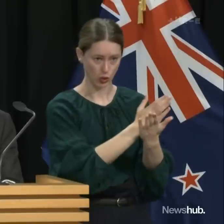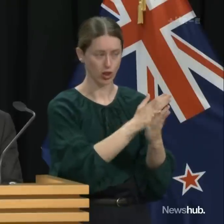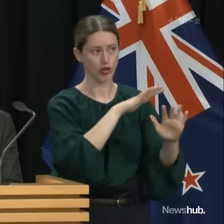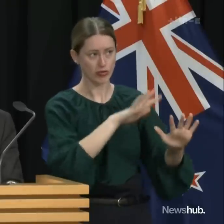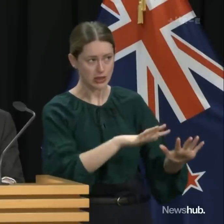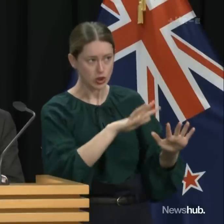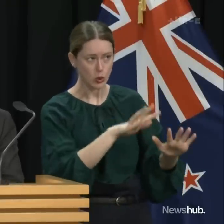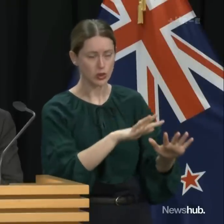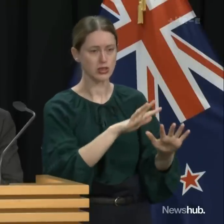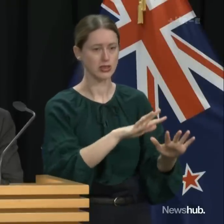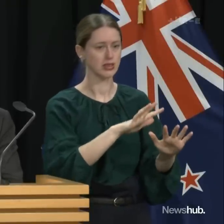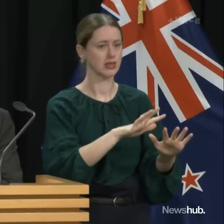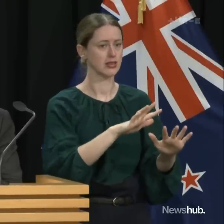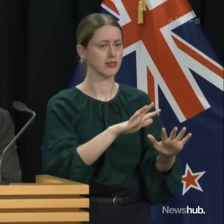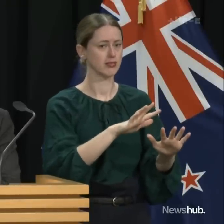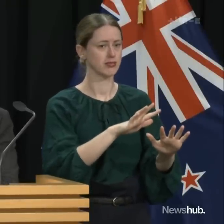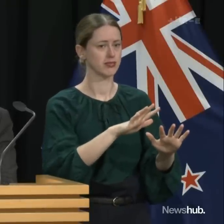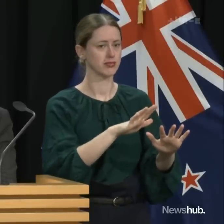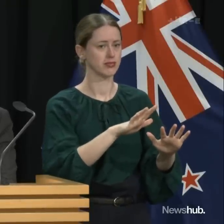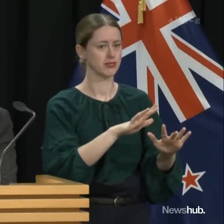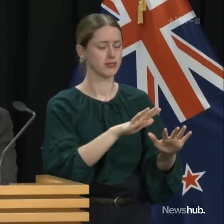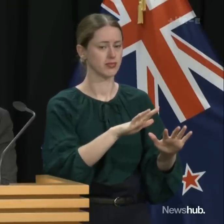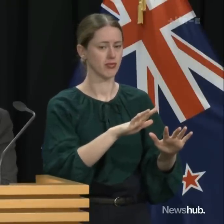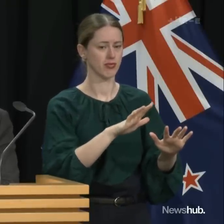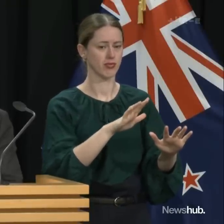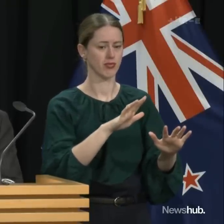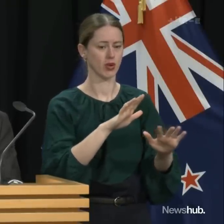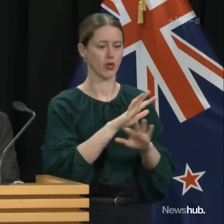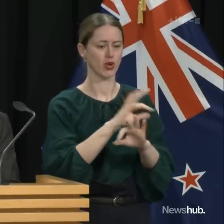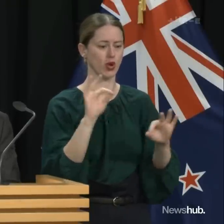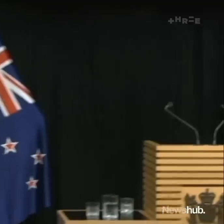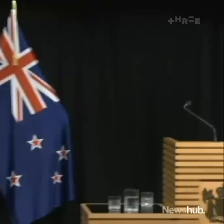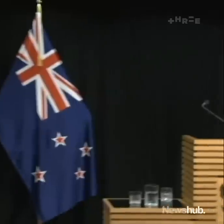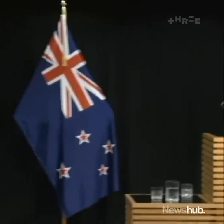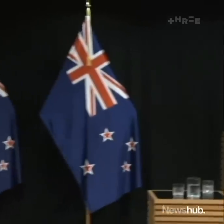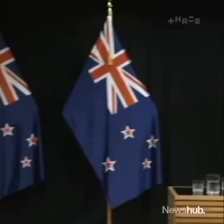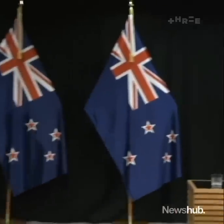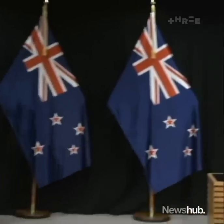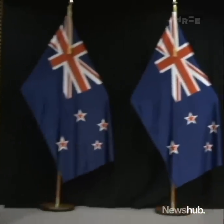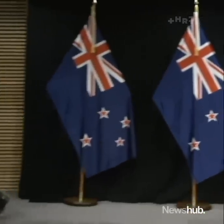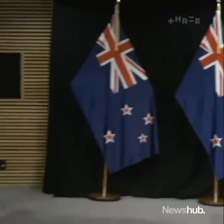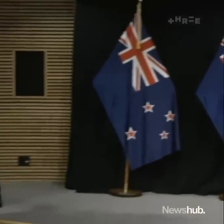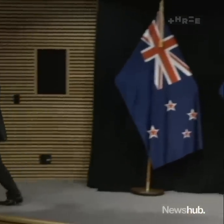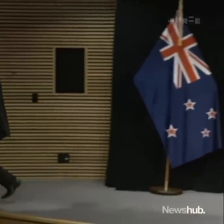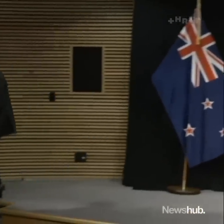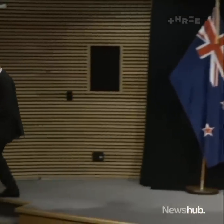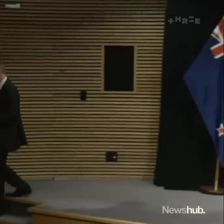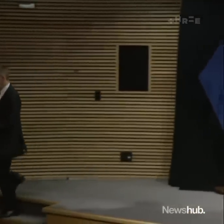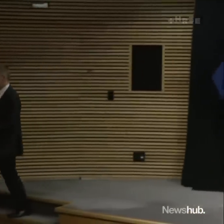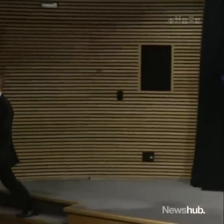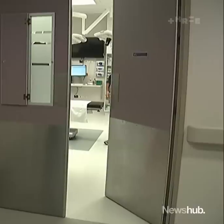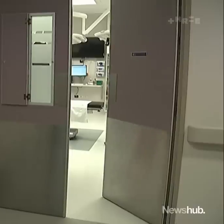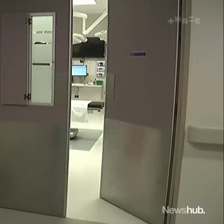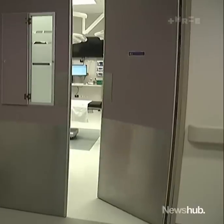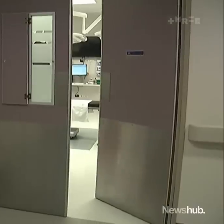reassurance that we're not replacing one form of discrimination with another. Because the very last thing the health system